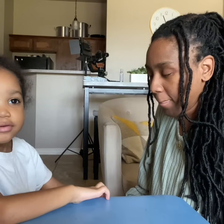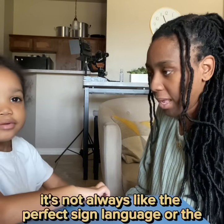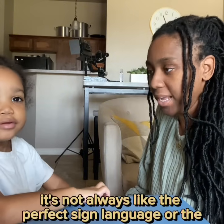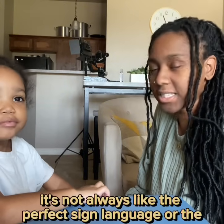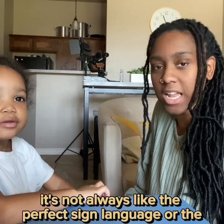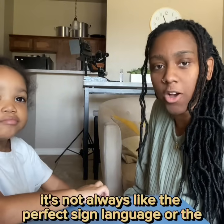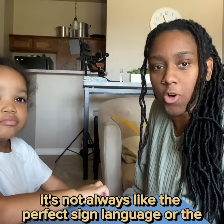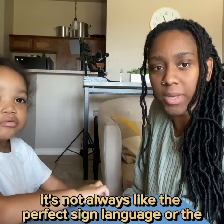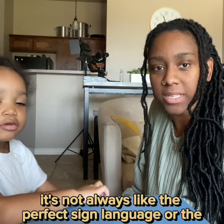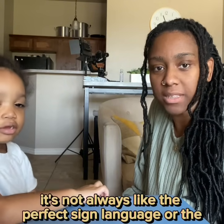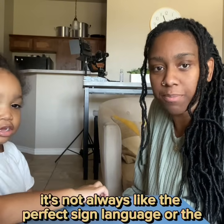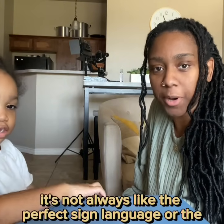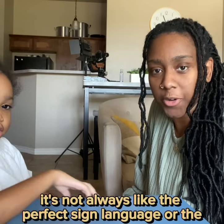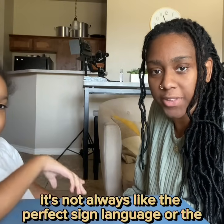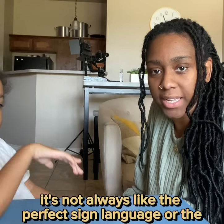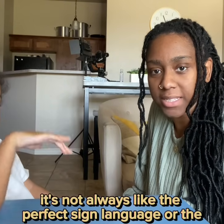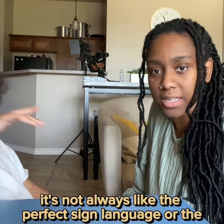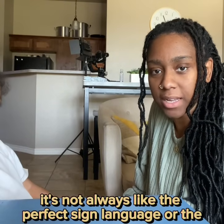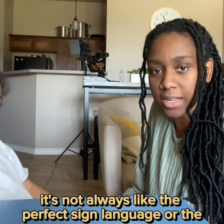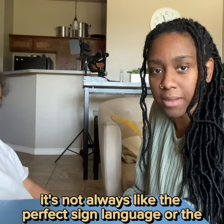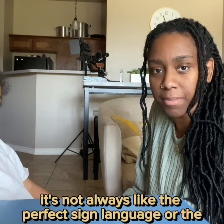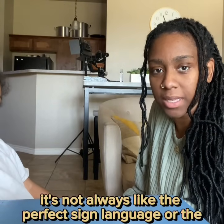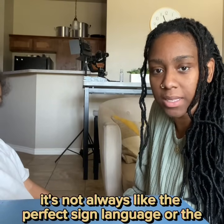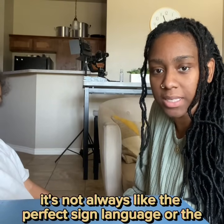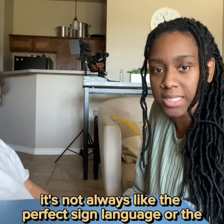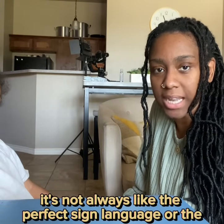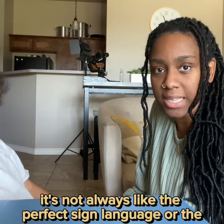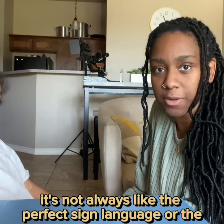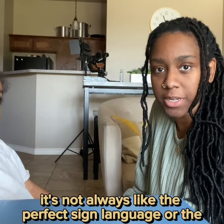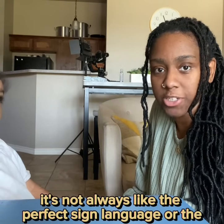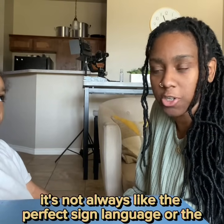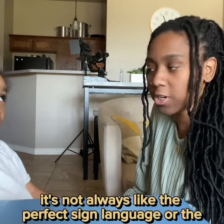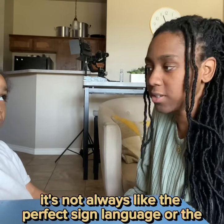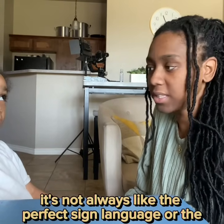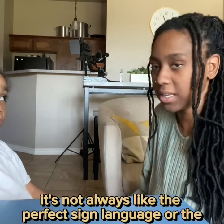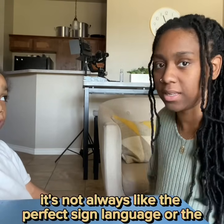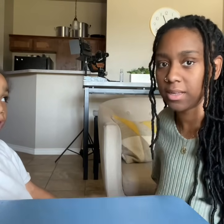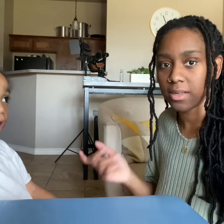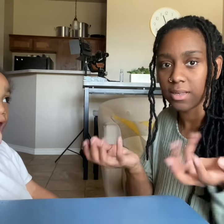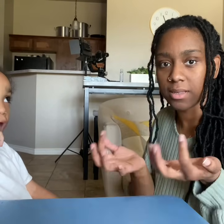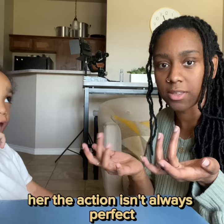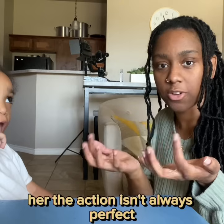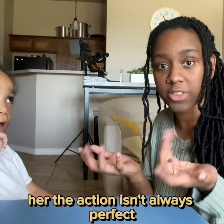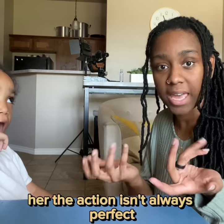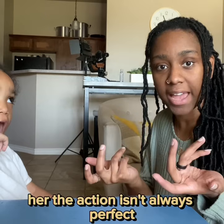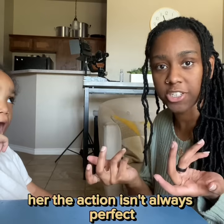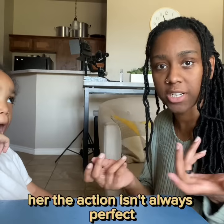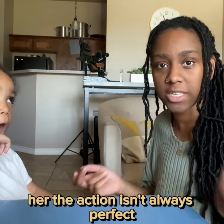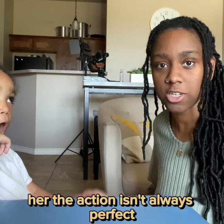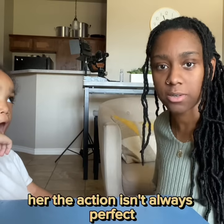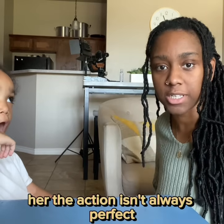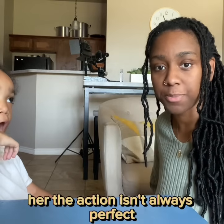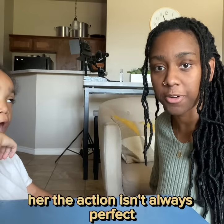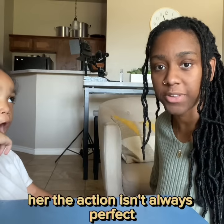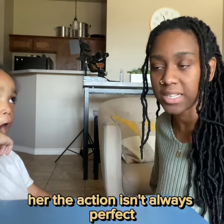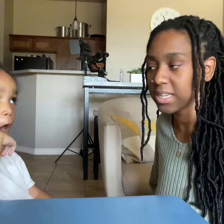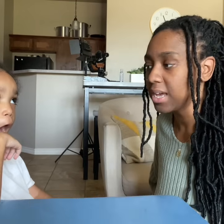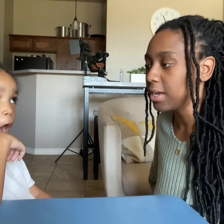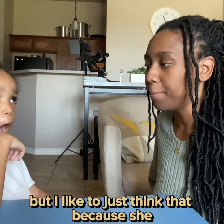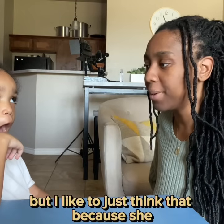it's not always like the perfect sign language, yeah. Or the action isn't always perfect, but